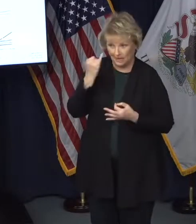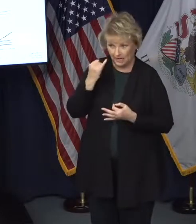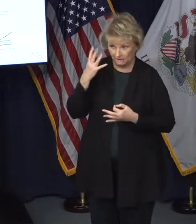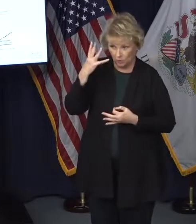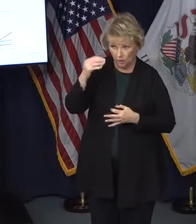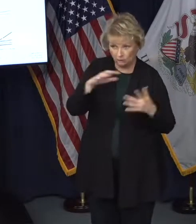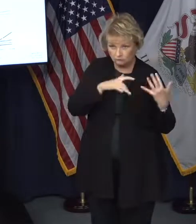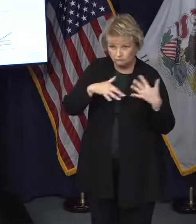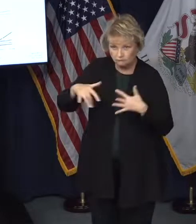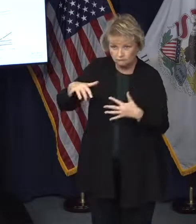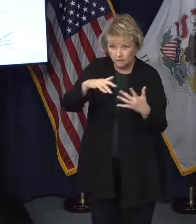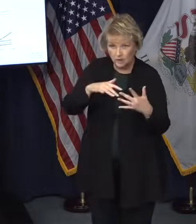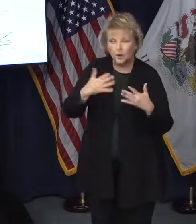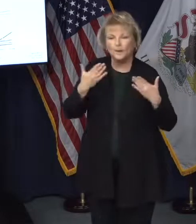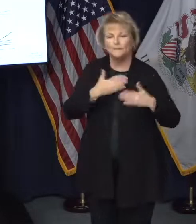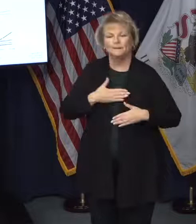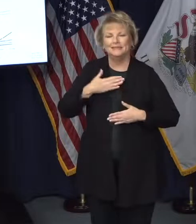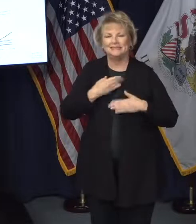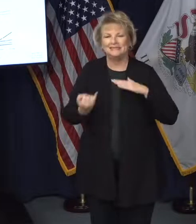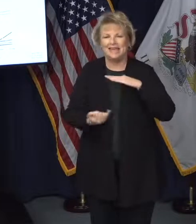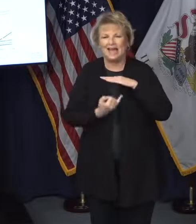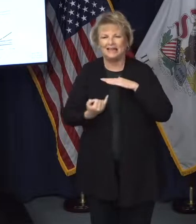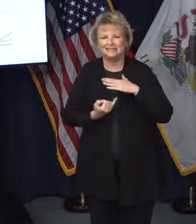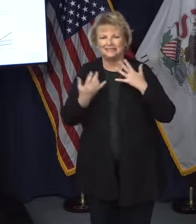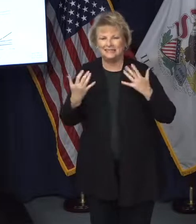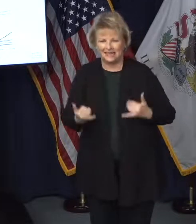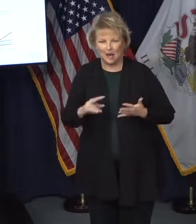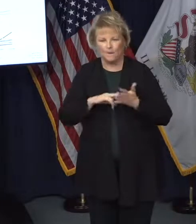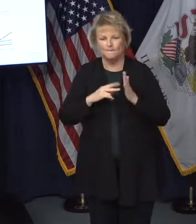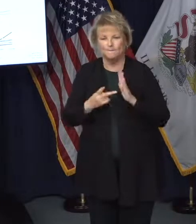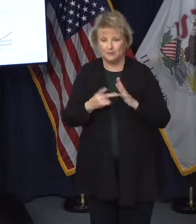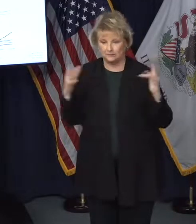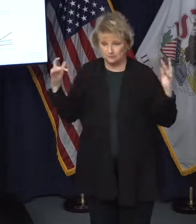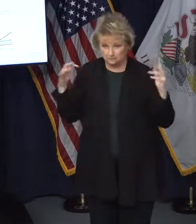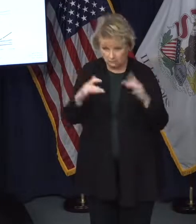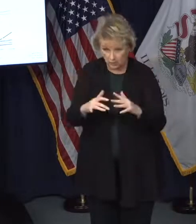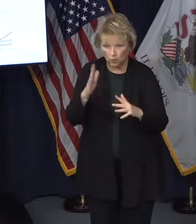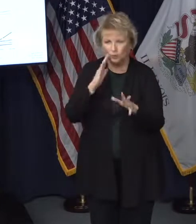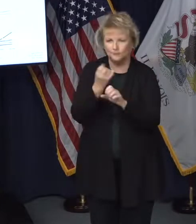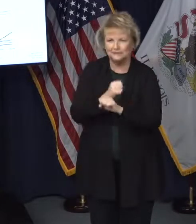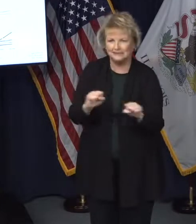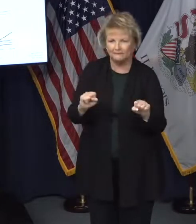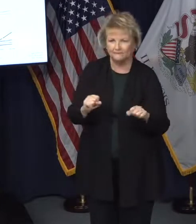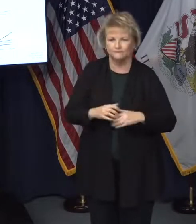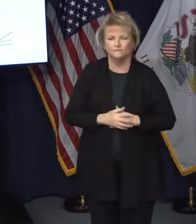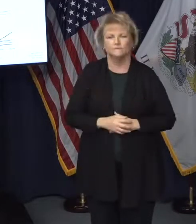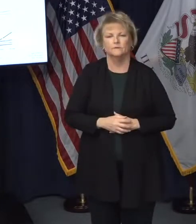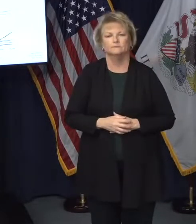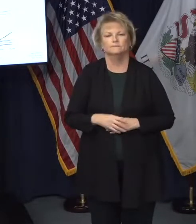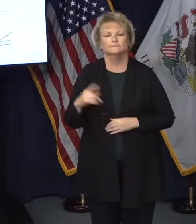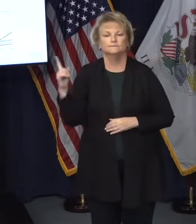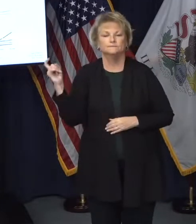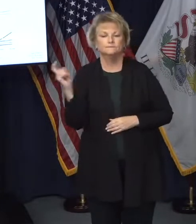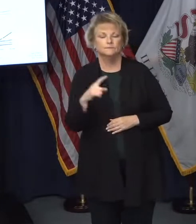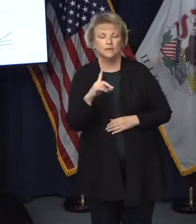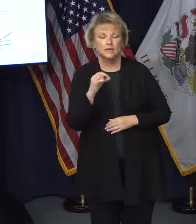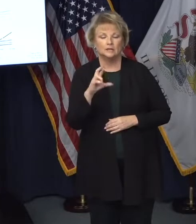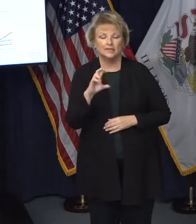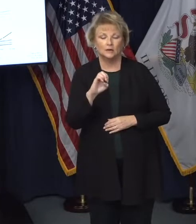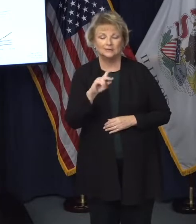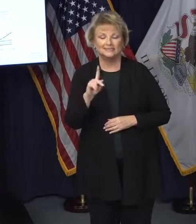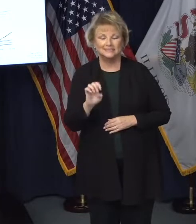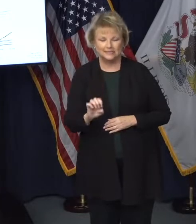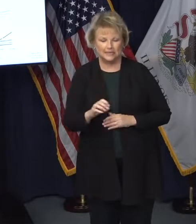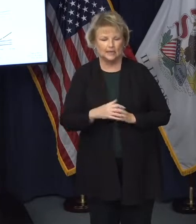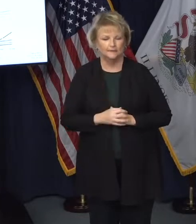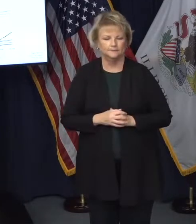people are isolating now so that they'll be safe when they come to your home. Dr. Ezike, this is from Jamie Monks